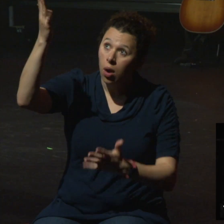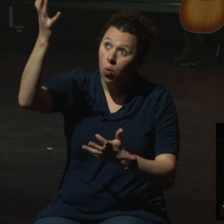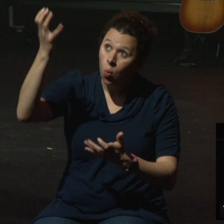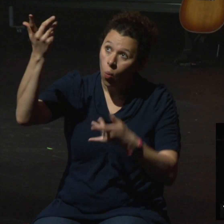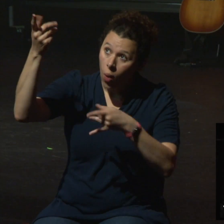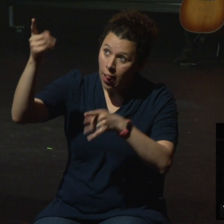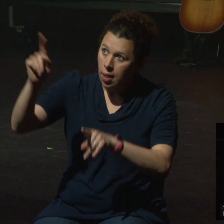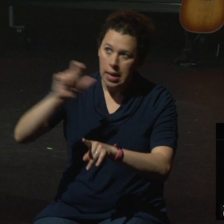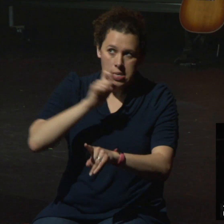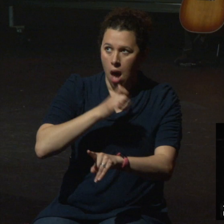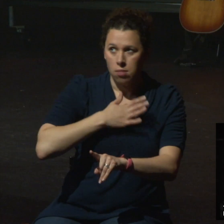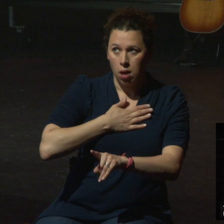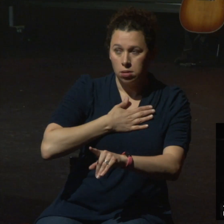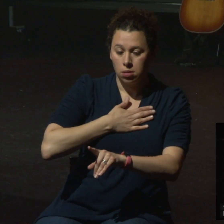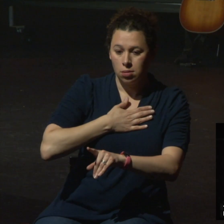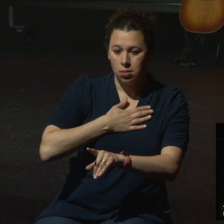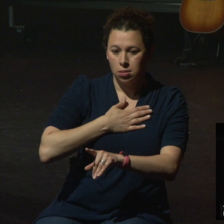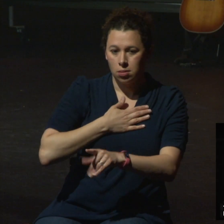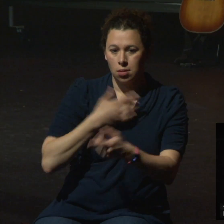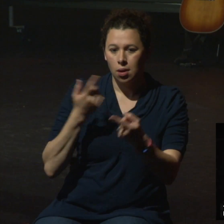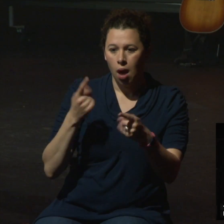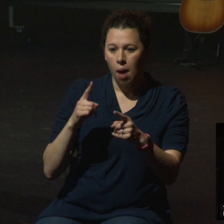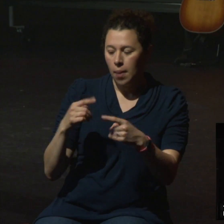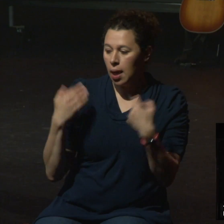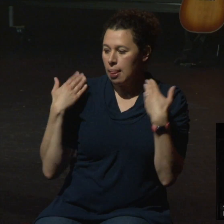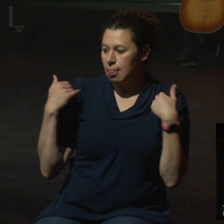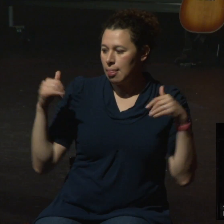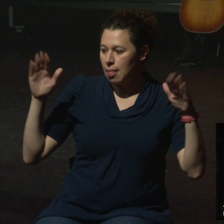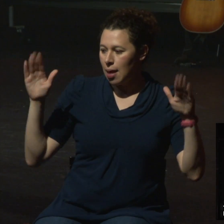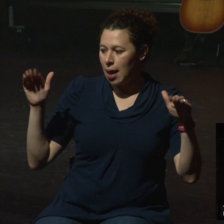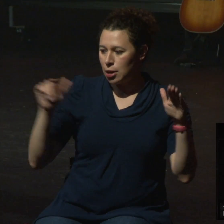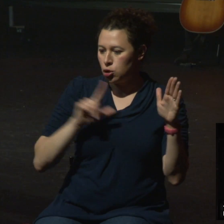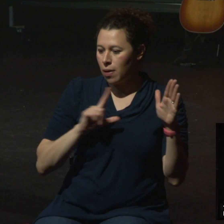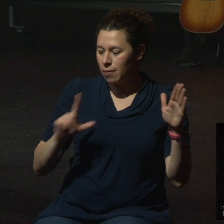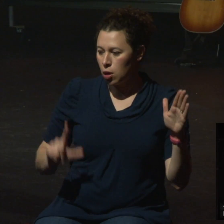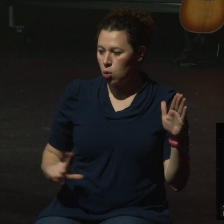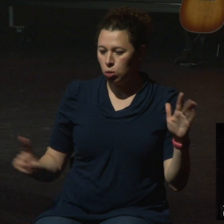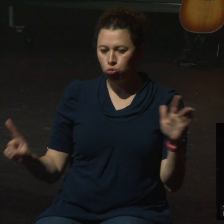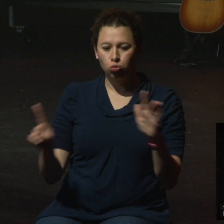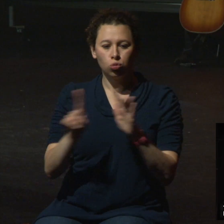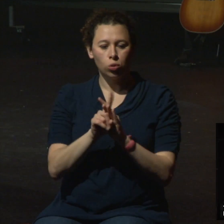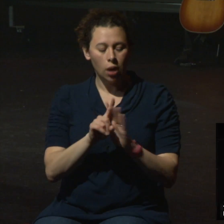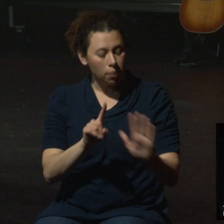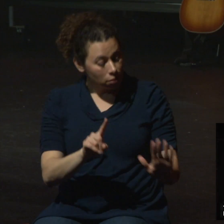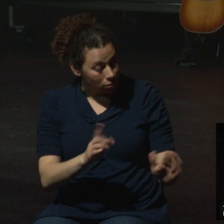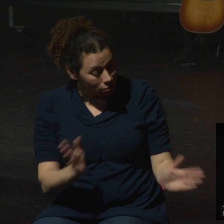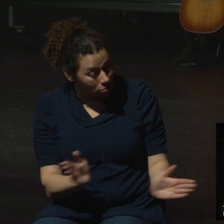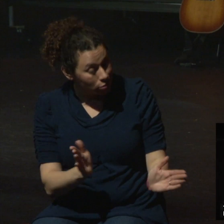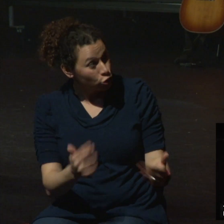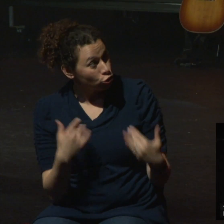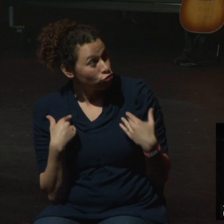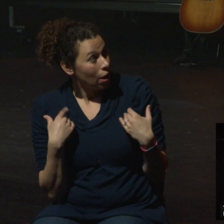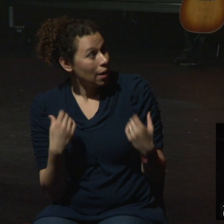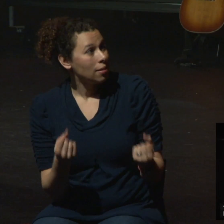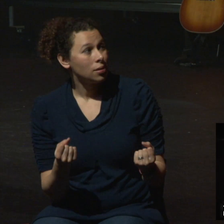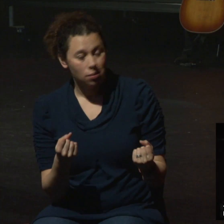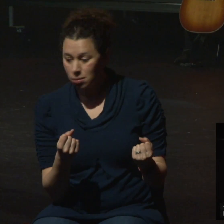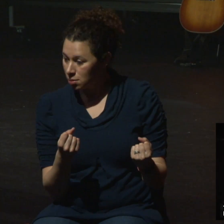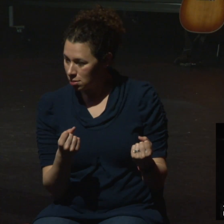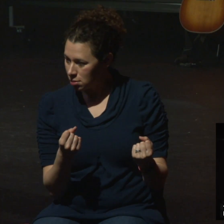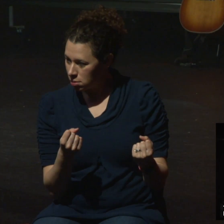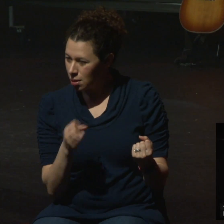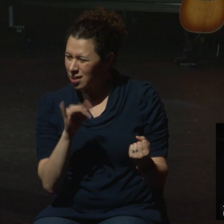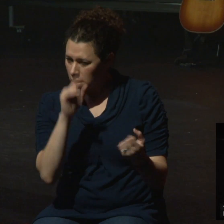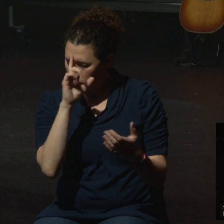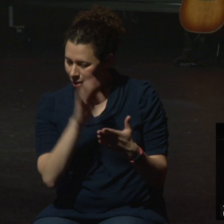Then the angel from heaven appeared and strengthened him. There's the belief. These points of purpose were even acted out in Jesus'